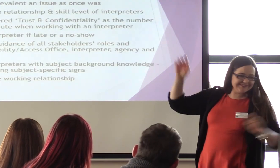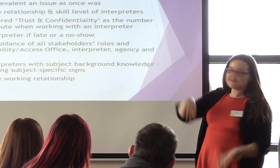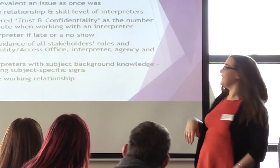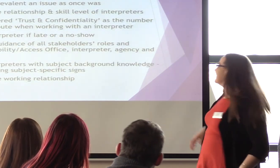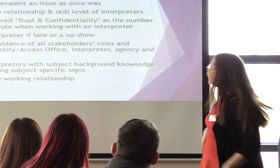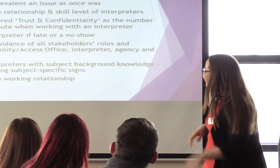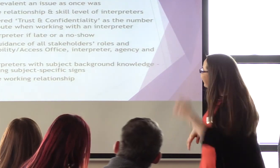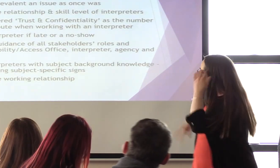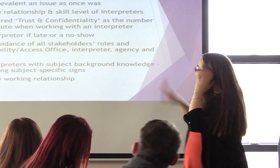Gone too quickly there, sorry.